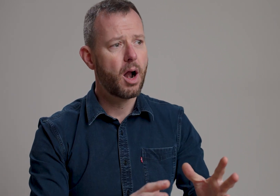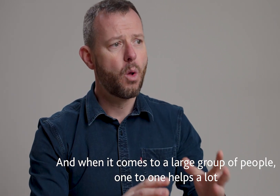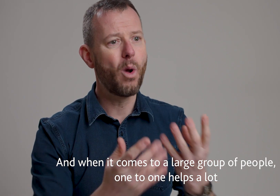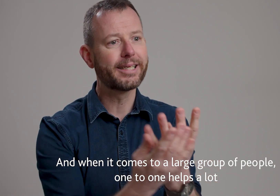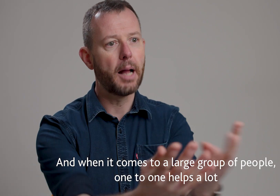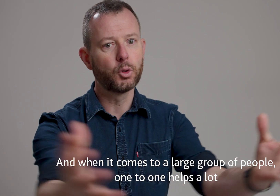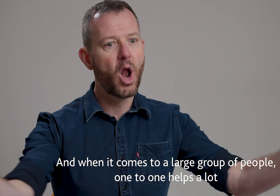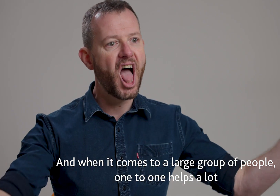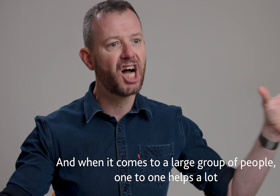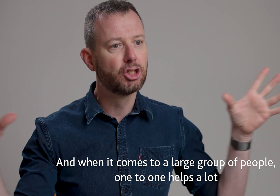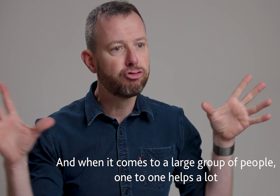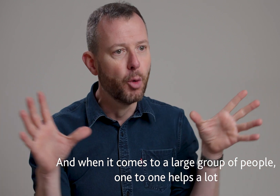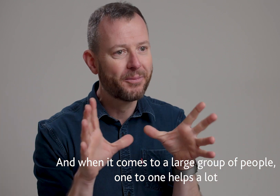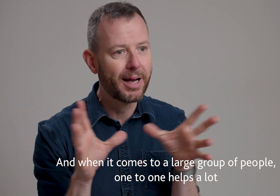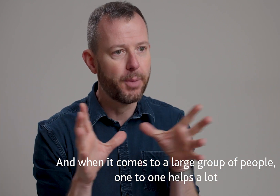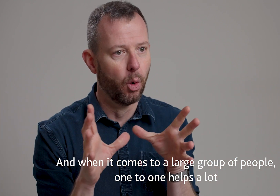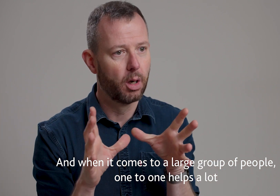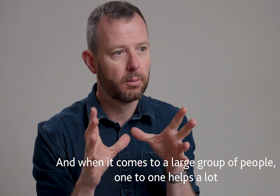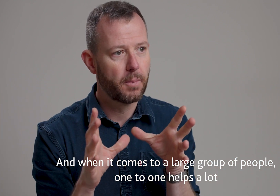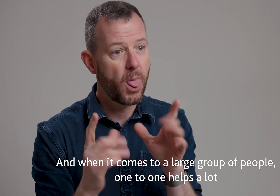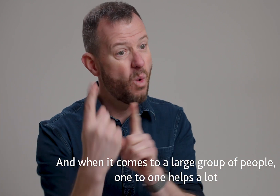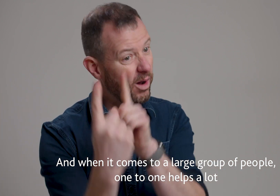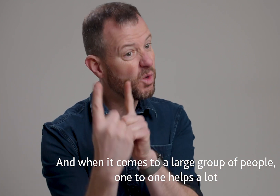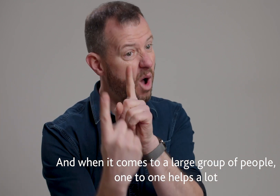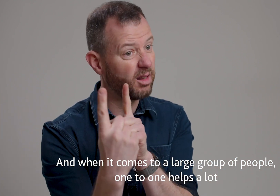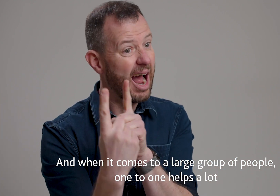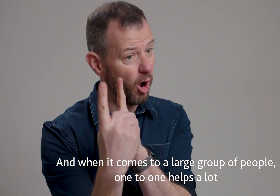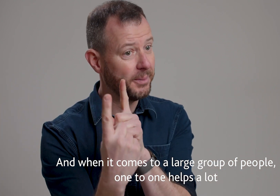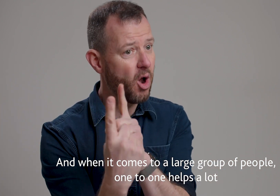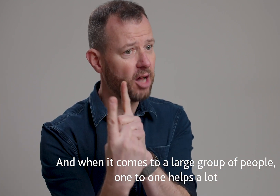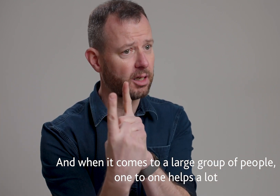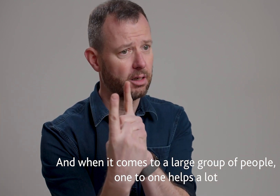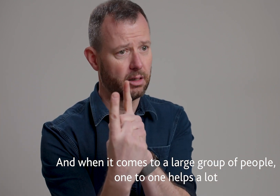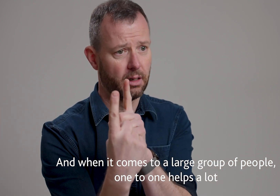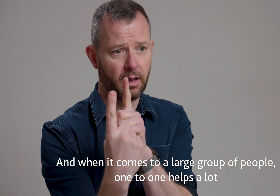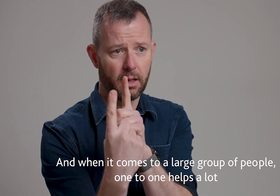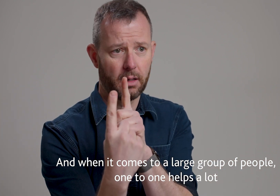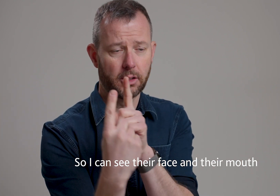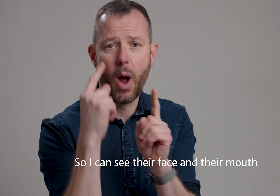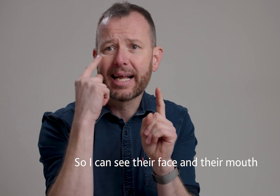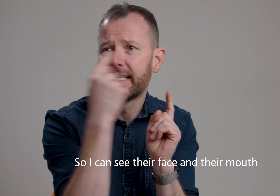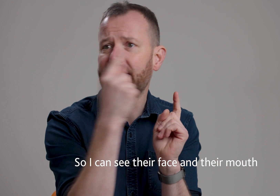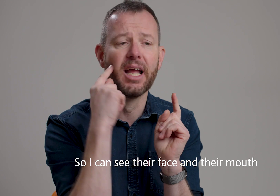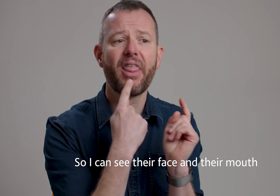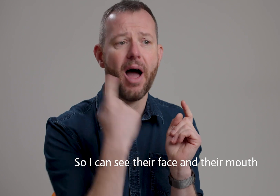And when it comes to a last truth, people, want help a lot. So I can stay there